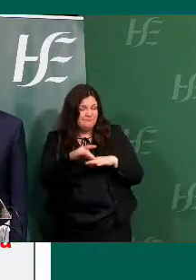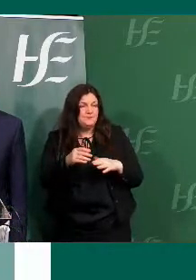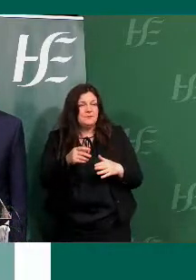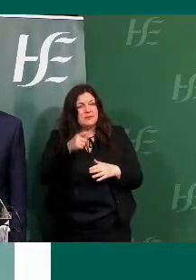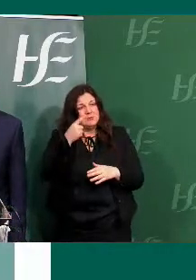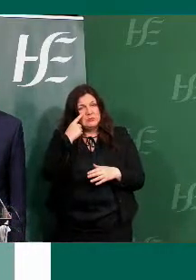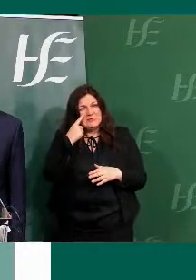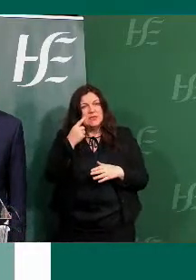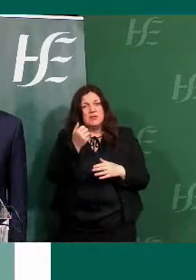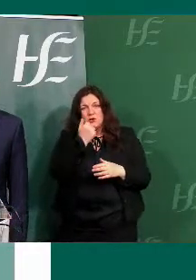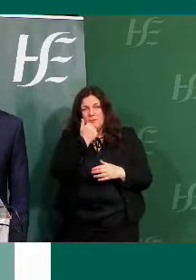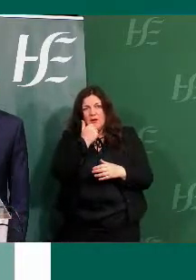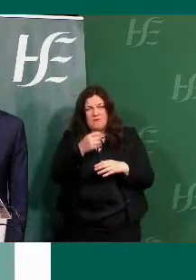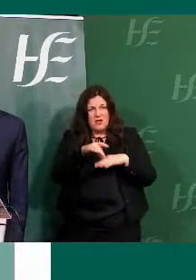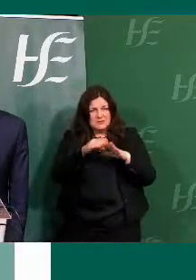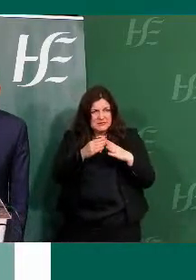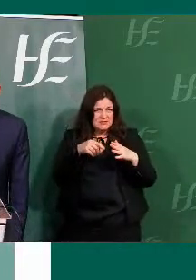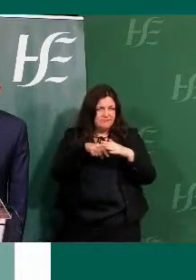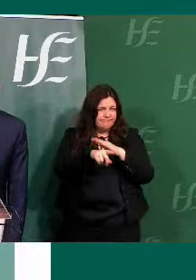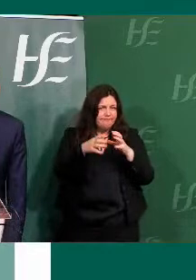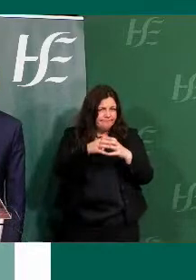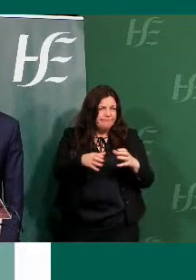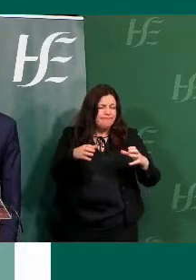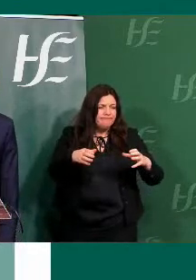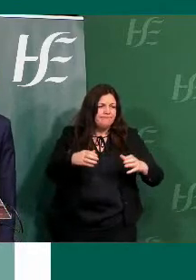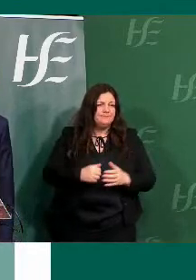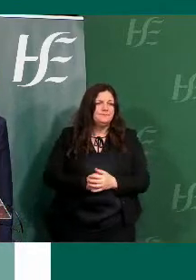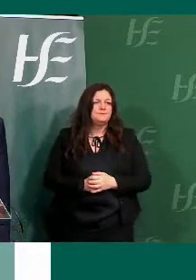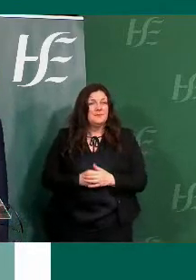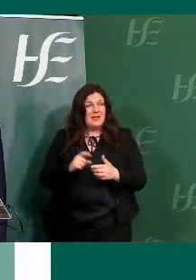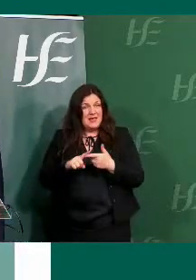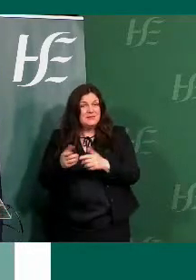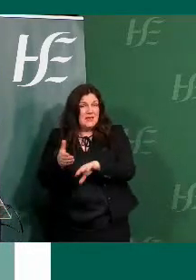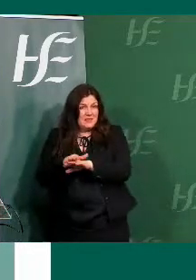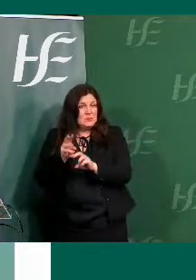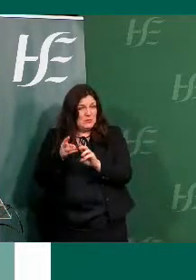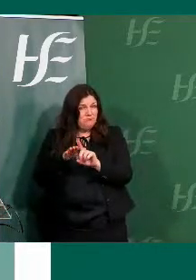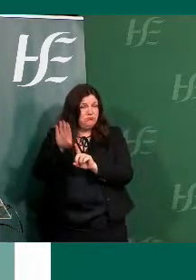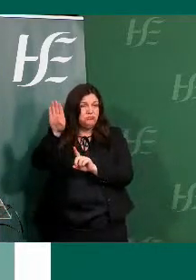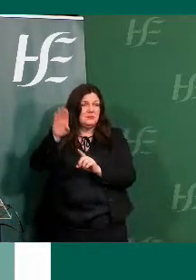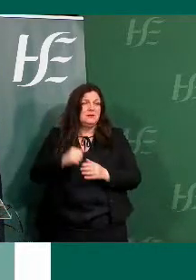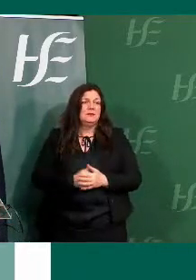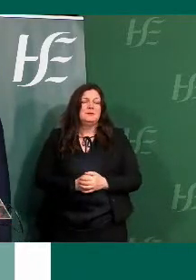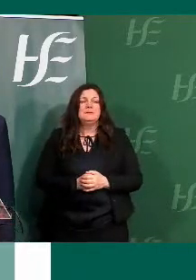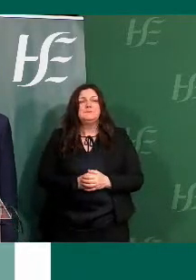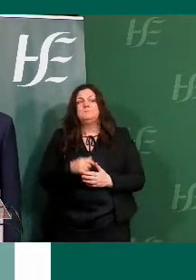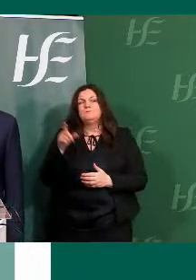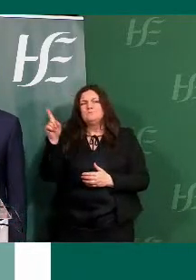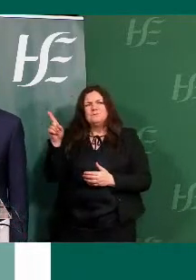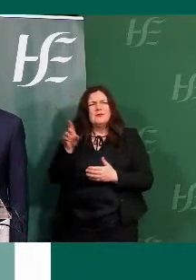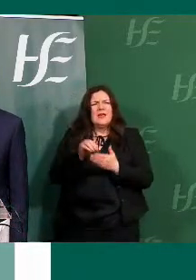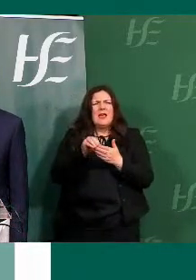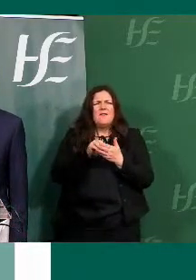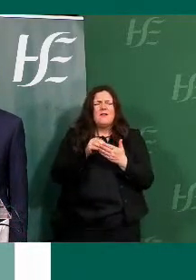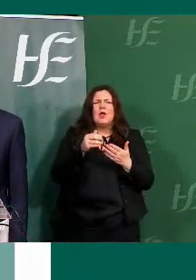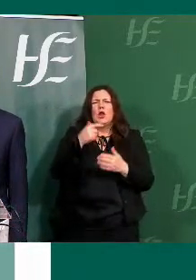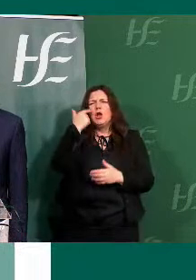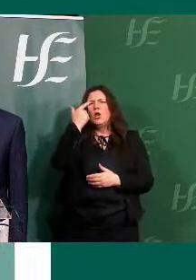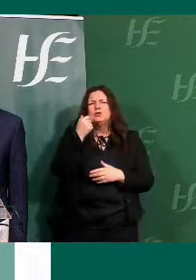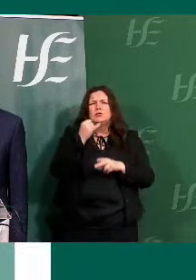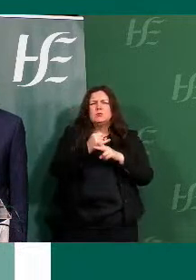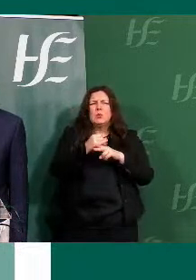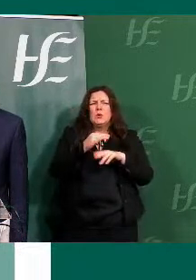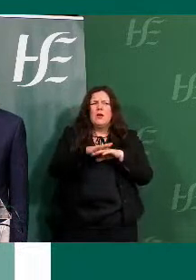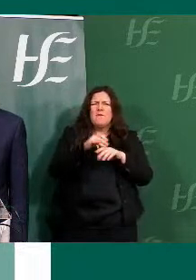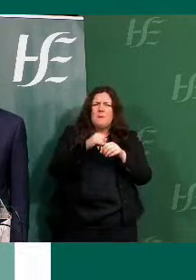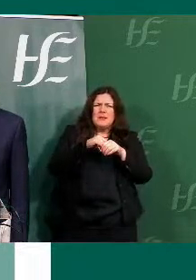been rising steadily. But last Friday, the London School of Hygiene published a modelling paper, and really the pace of papers is hard to keep up